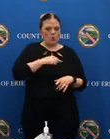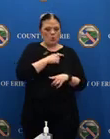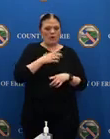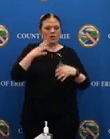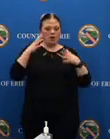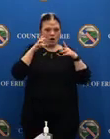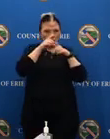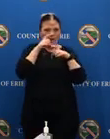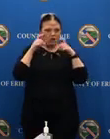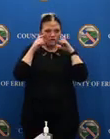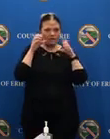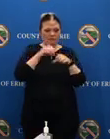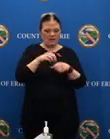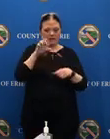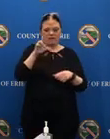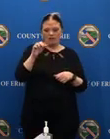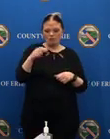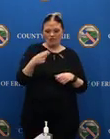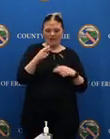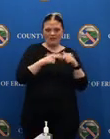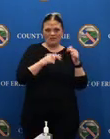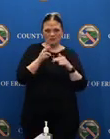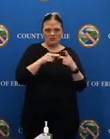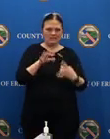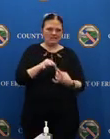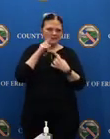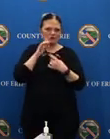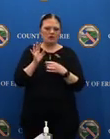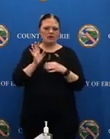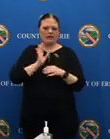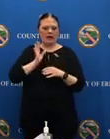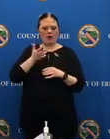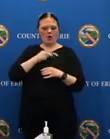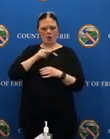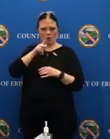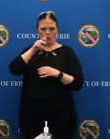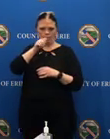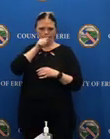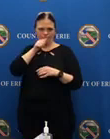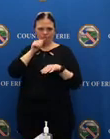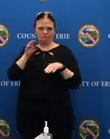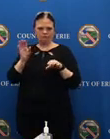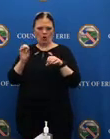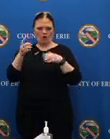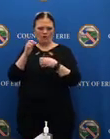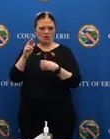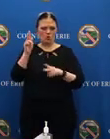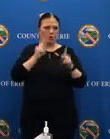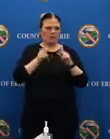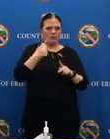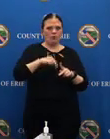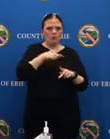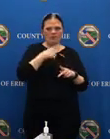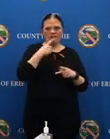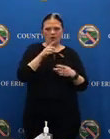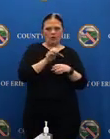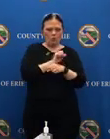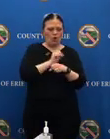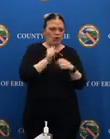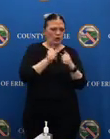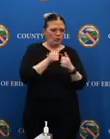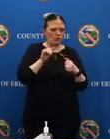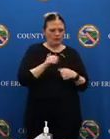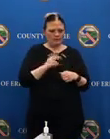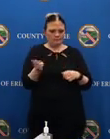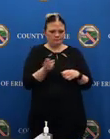these in the Rath building, except when we're in our own independent offices or around people that we've been intently in with, like the doctor